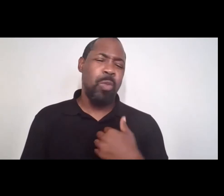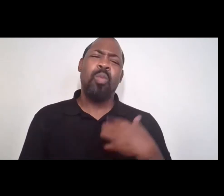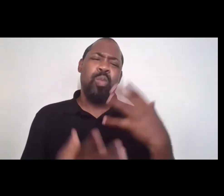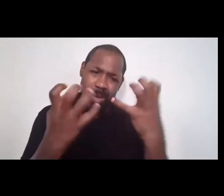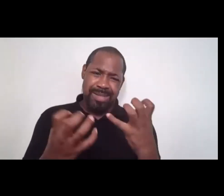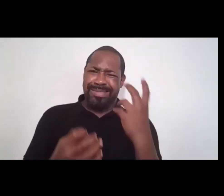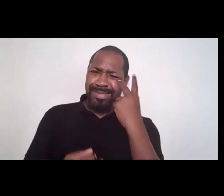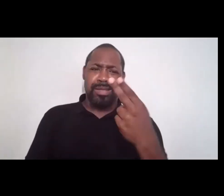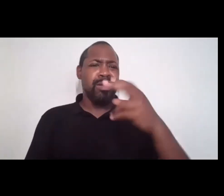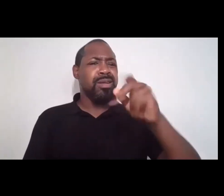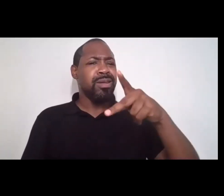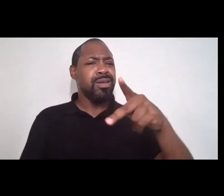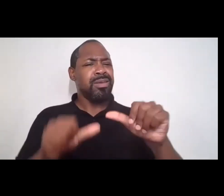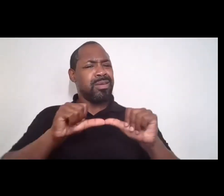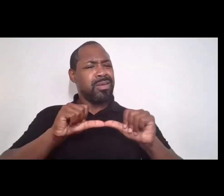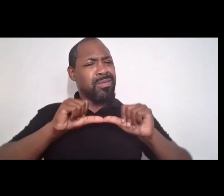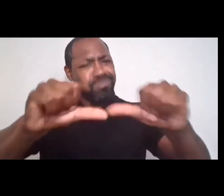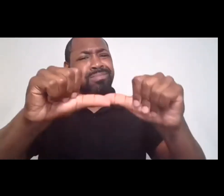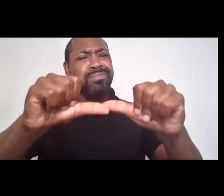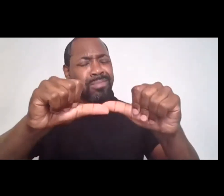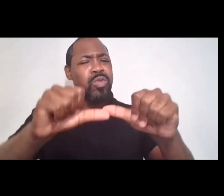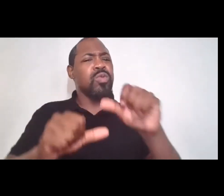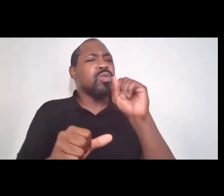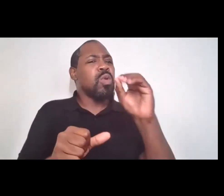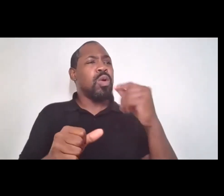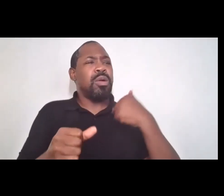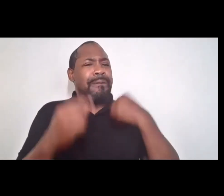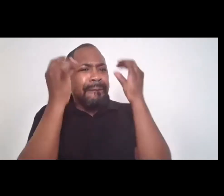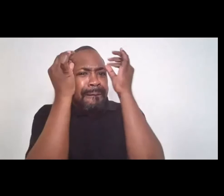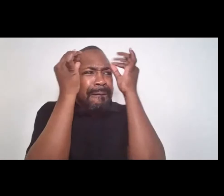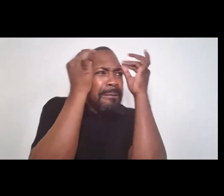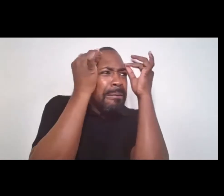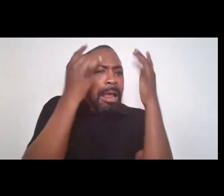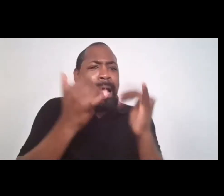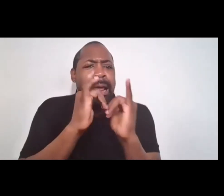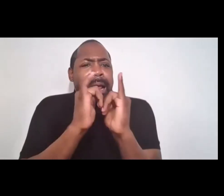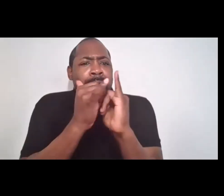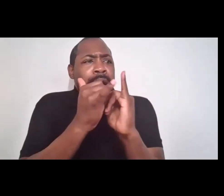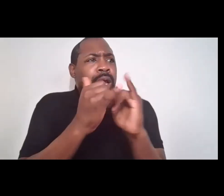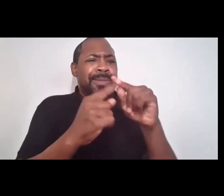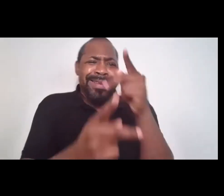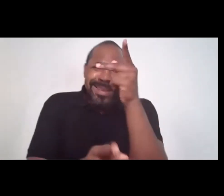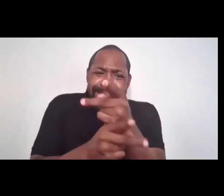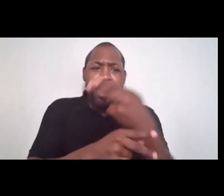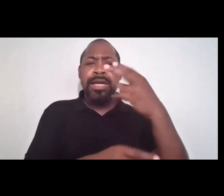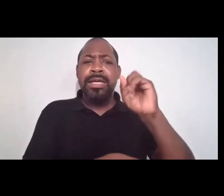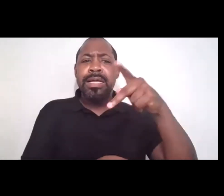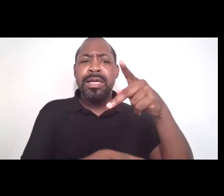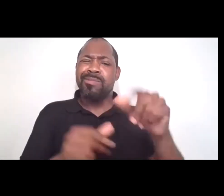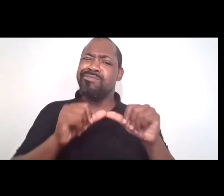as well. But I don't want to see that happen. I want to see the HSTP project continue. I want to have a strategic plan